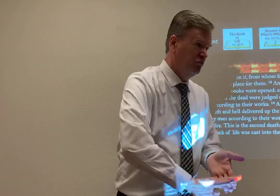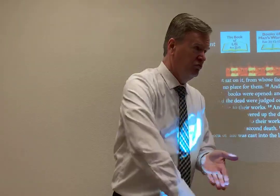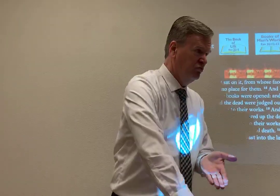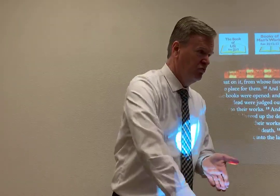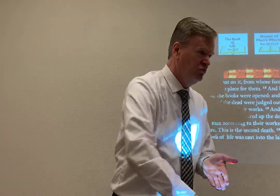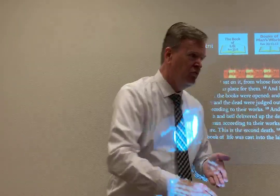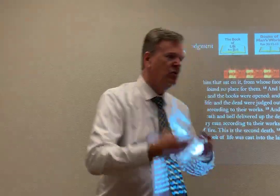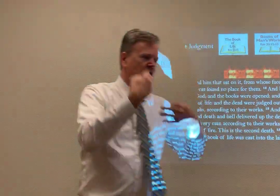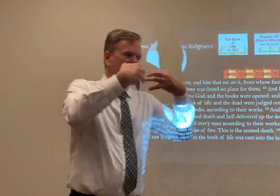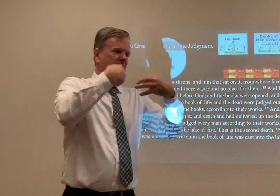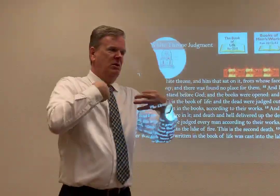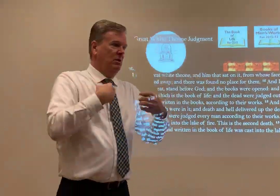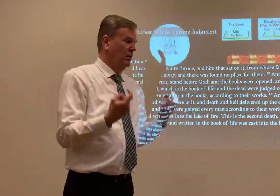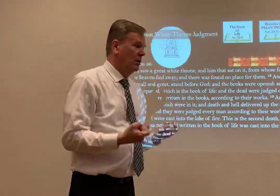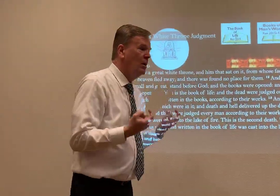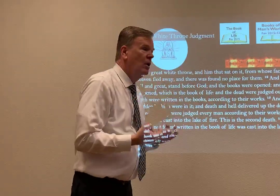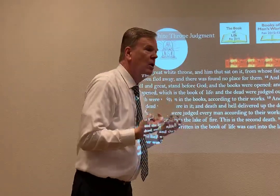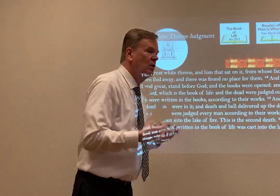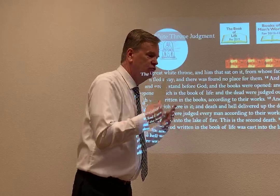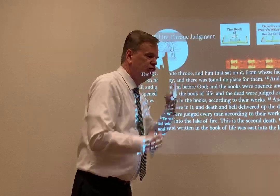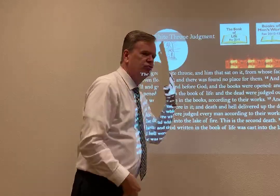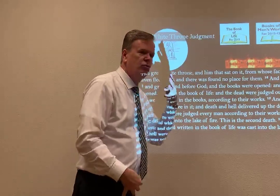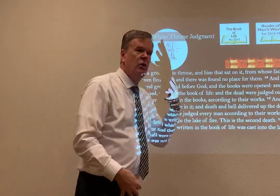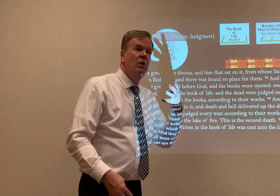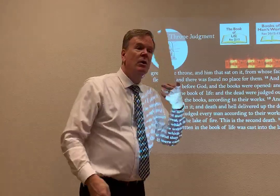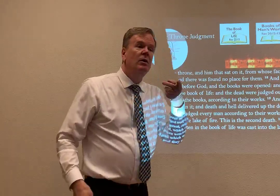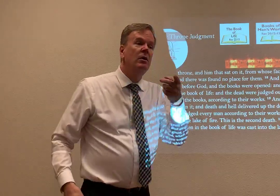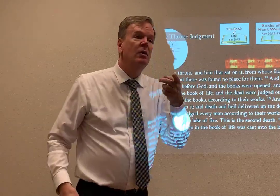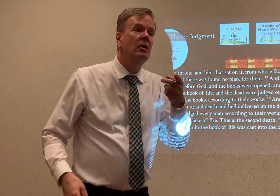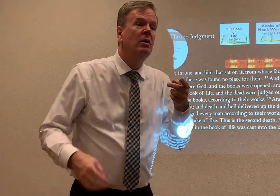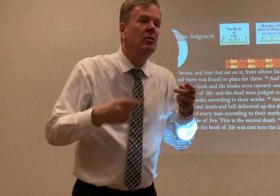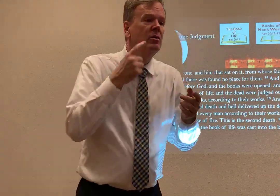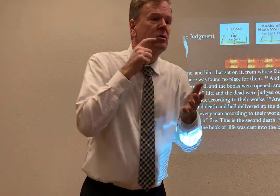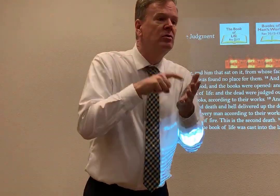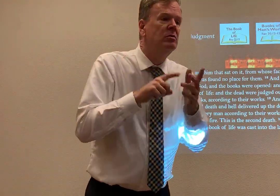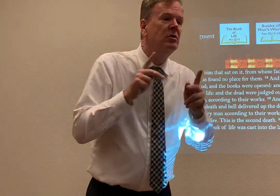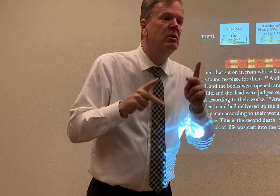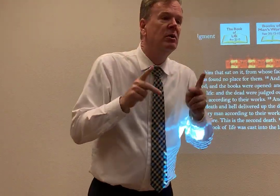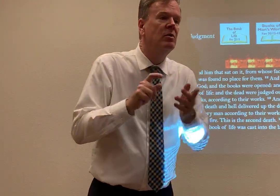But this book, if you reject it, yes, there is judgment. If you're in sin, yes, there is judgment.